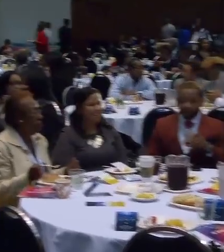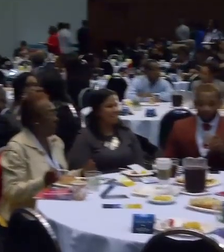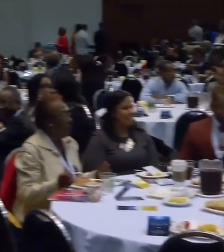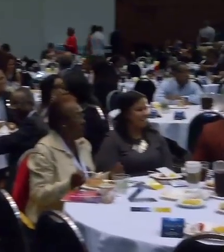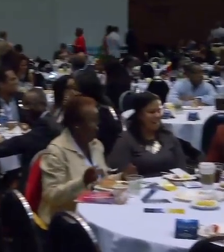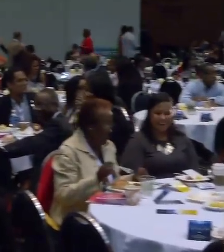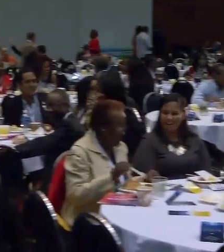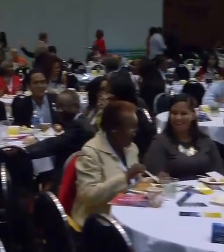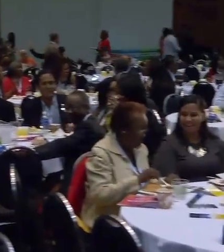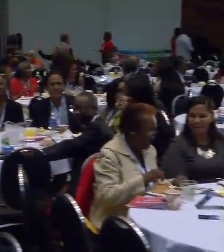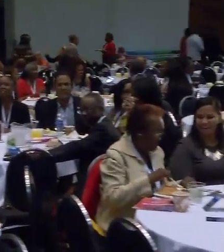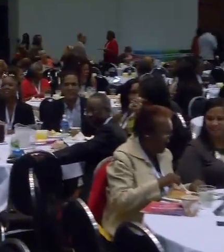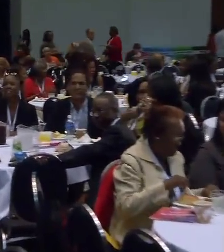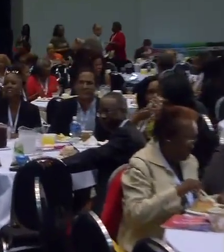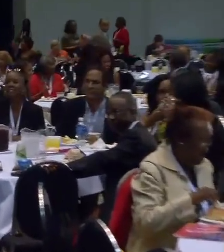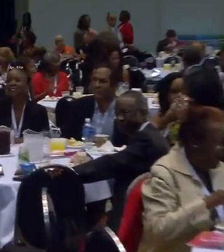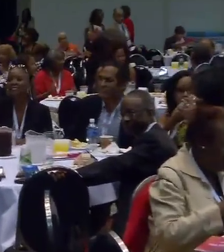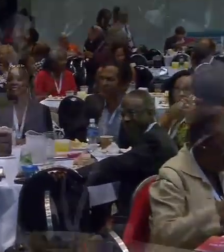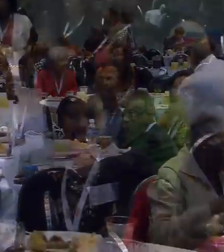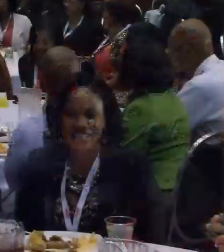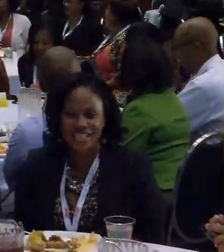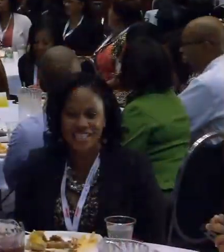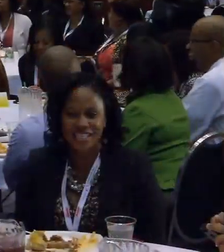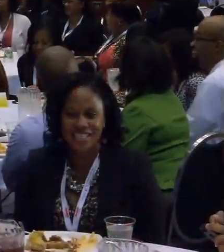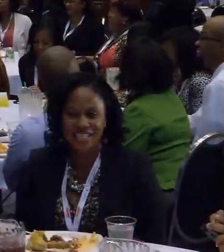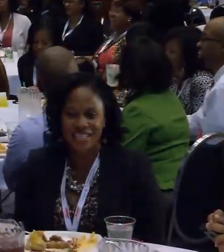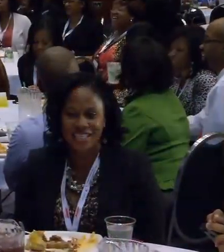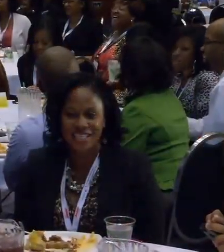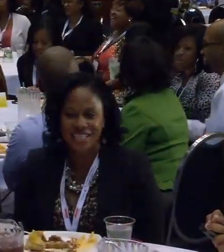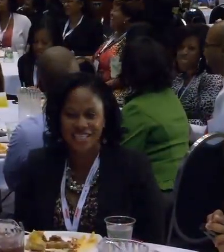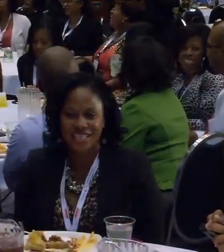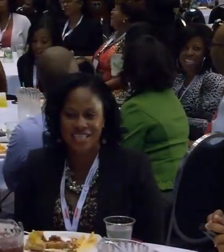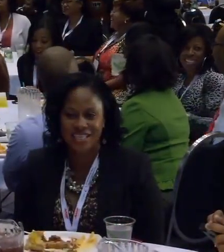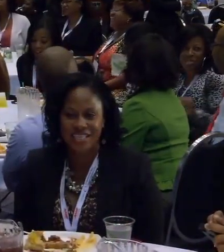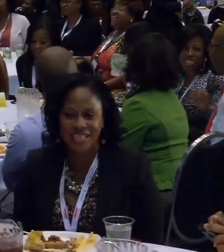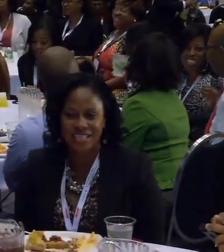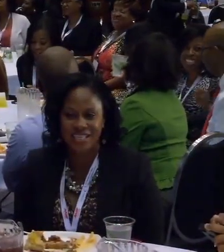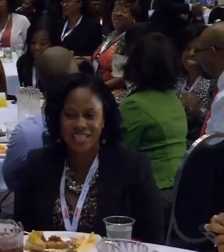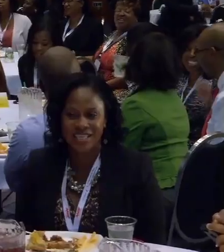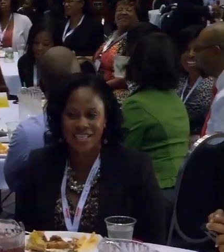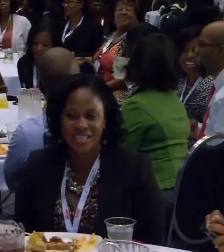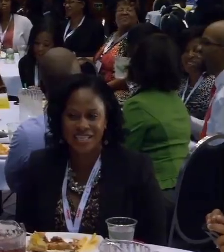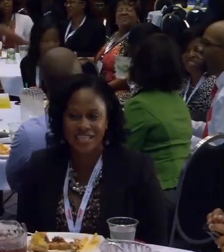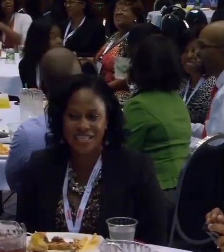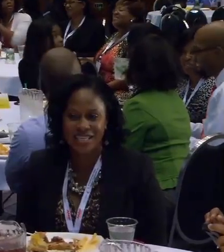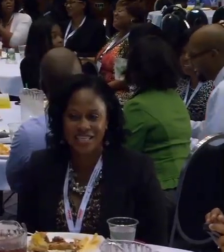All the way in the back, y'all gotta play fair now. Did everybody meet somebody?